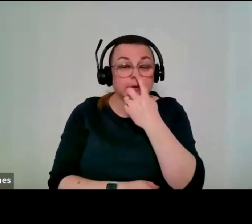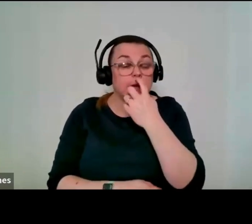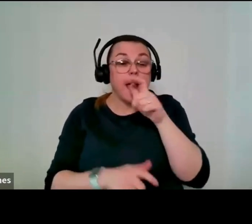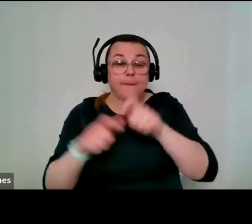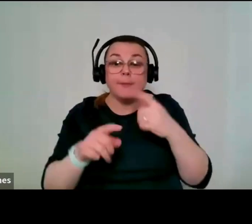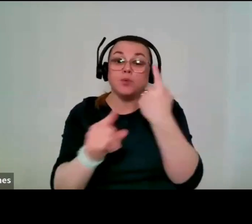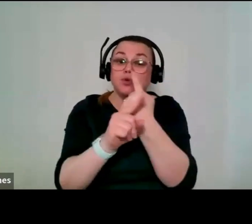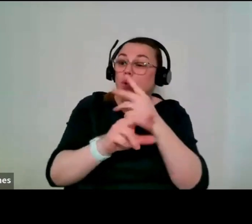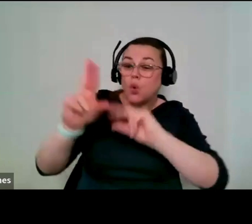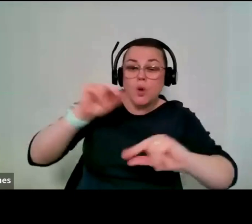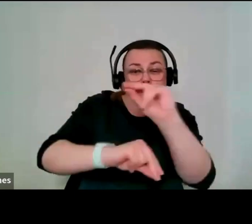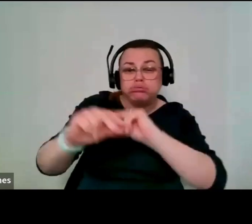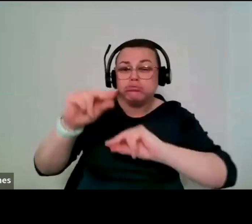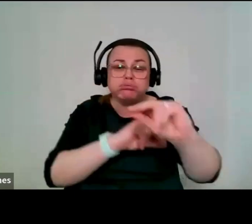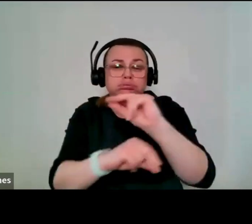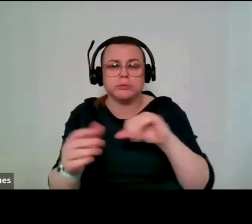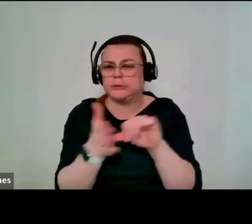talking.